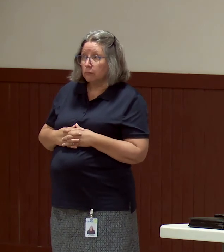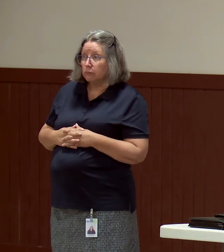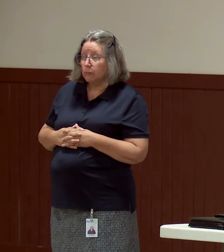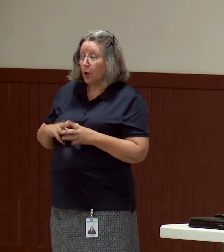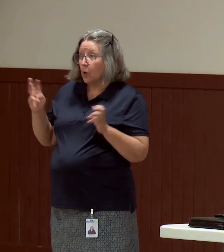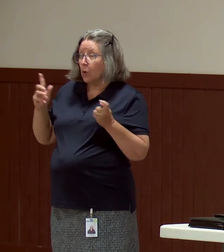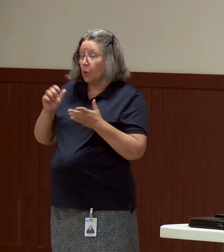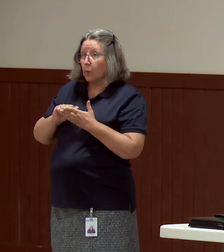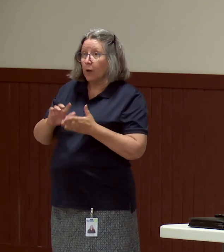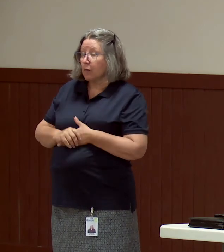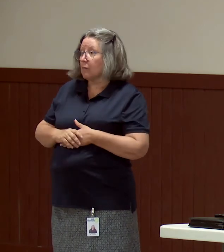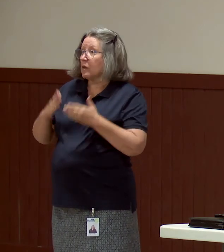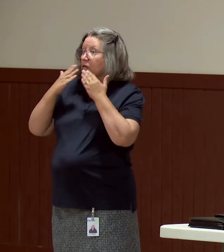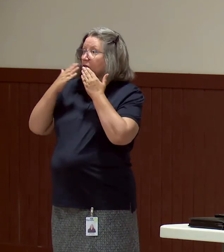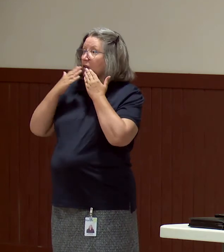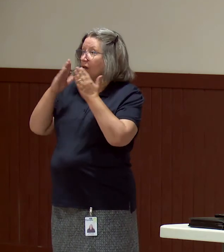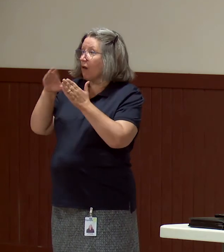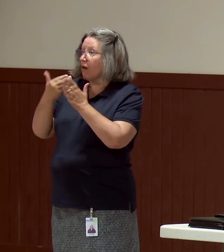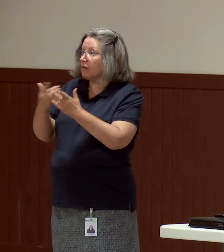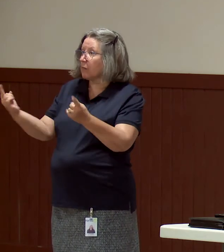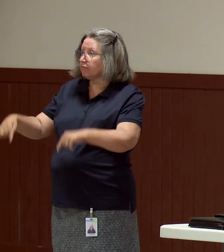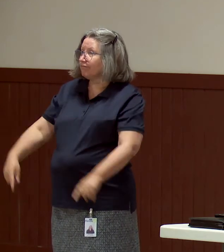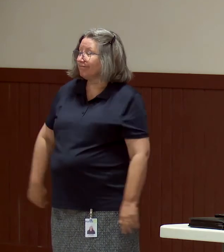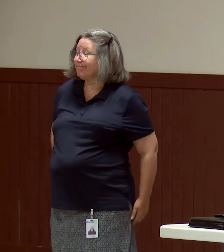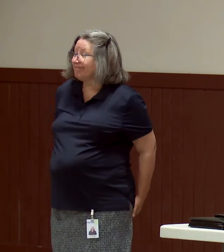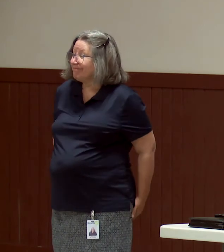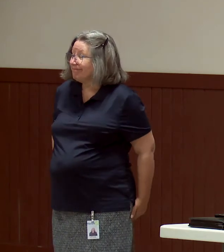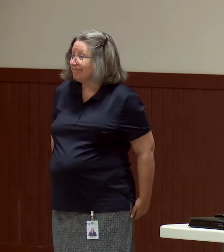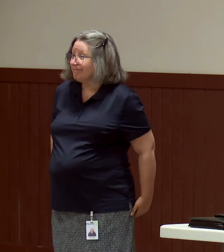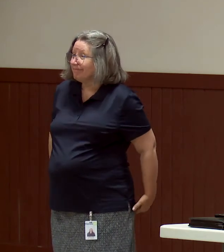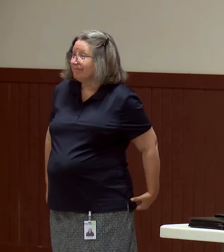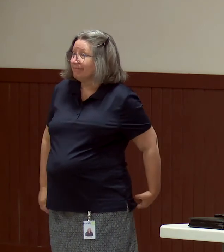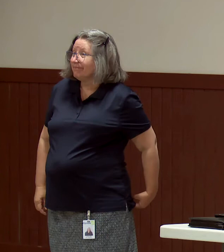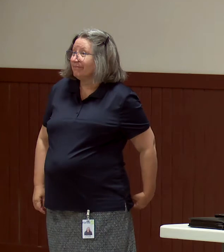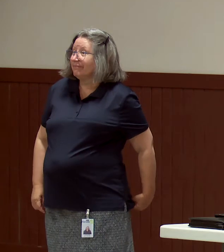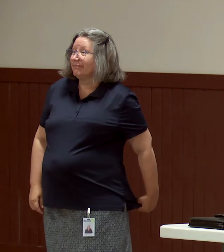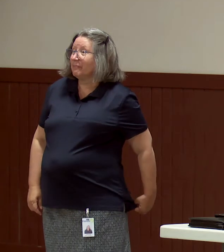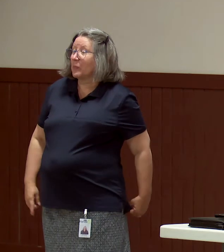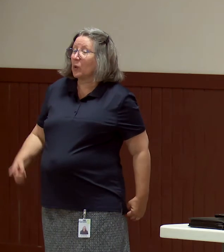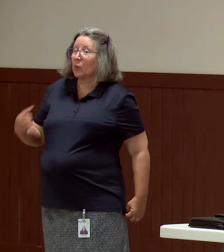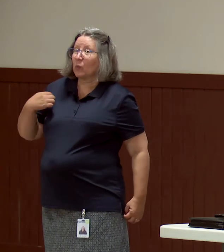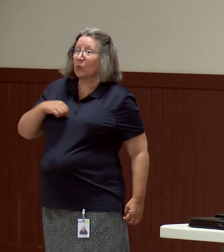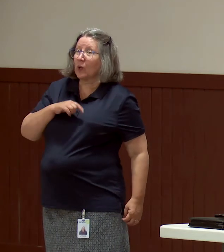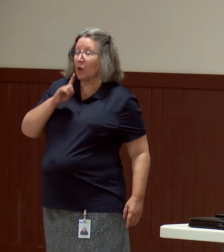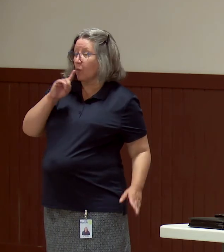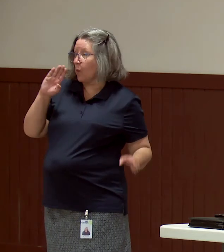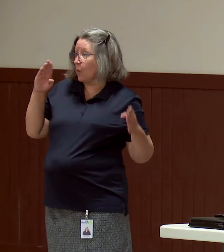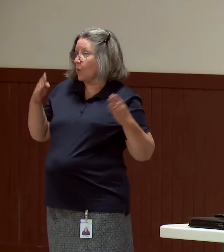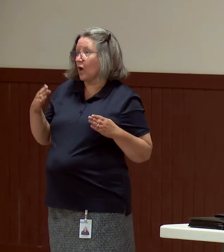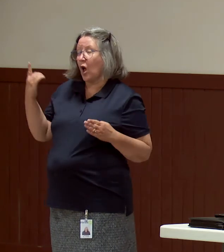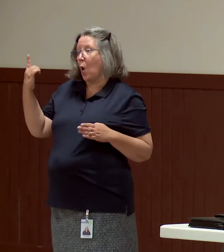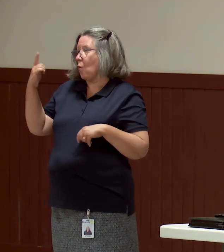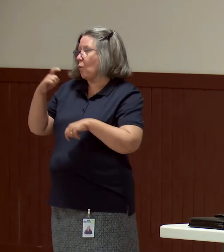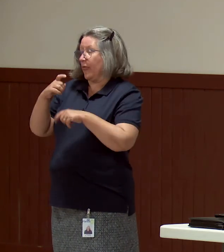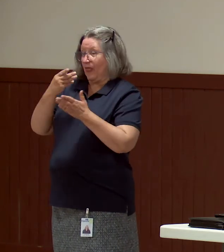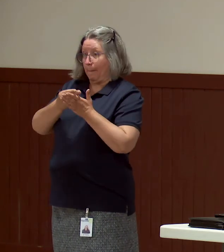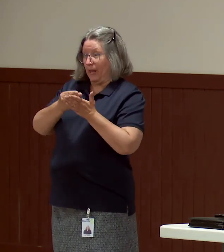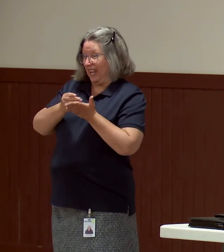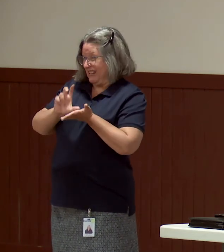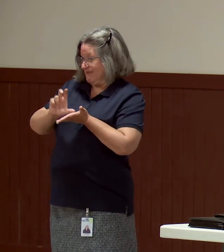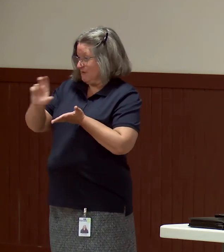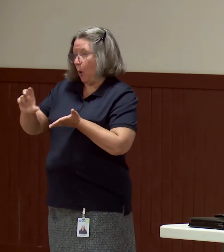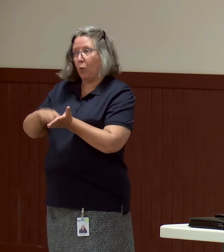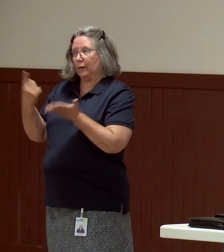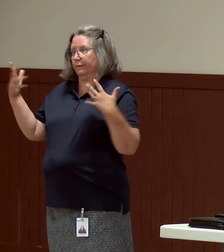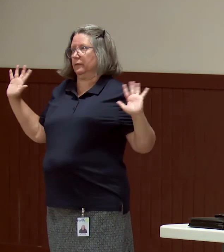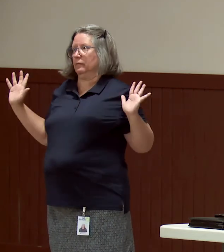Well, with that, I'd like to thank everybody for coming. One thing I'd like to add, we're going to concentrate is one-time money. It's going to be